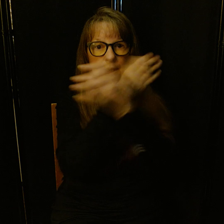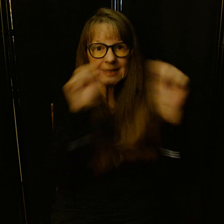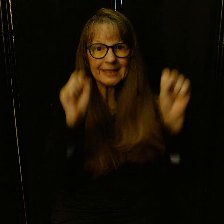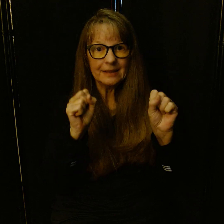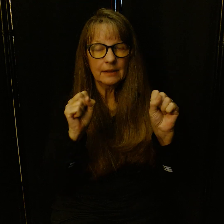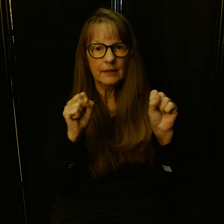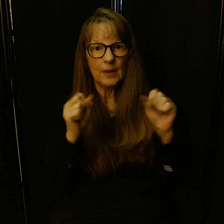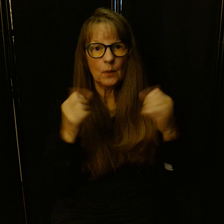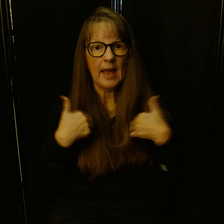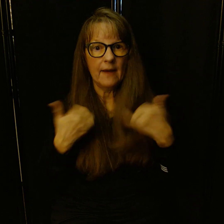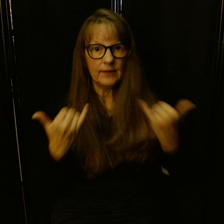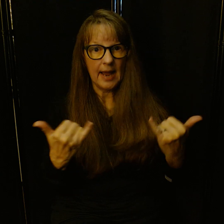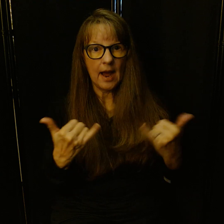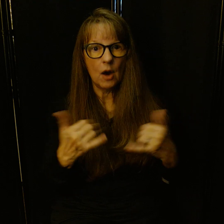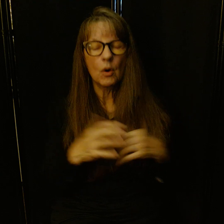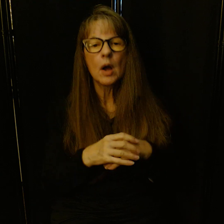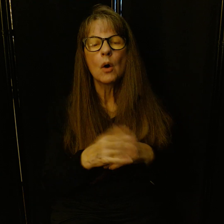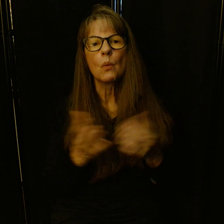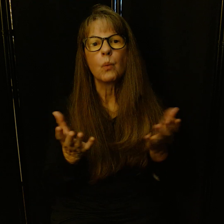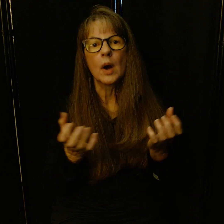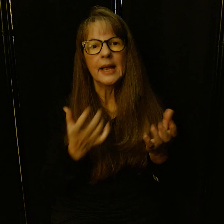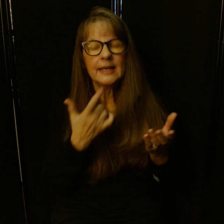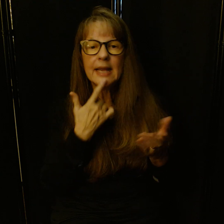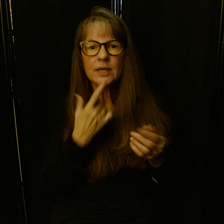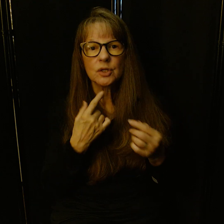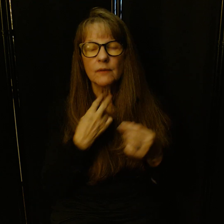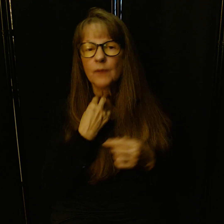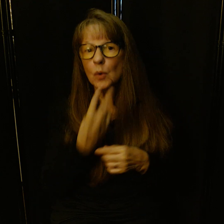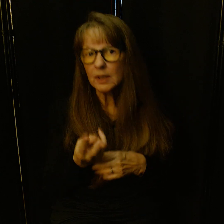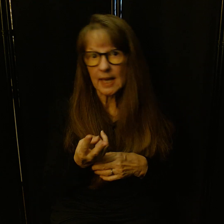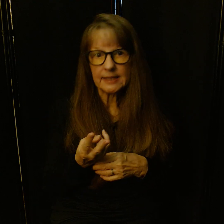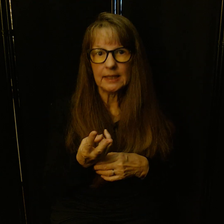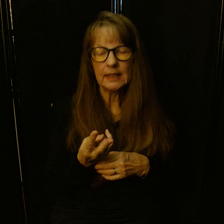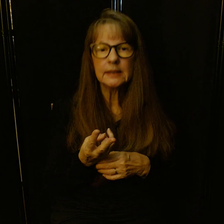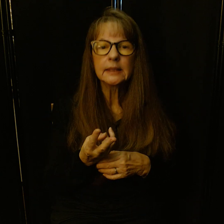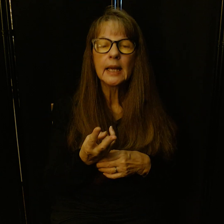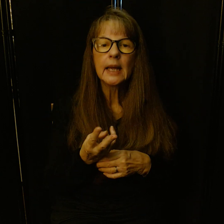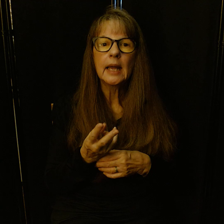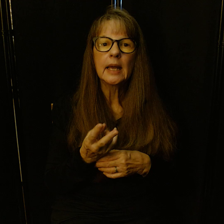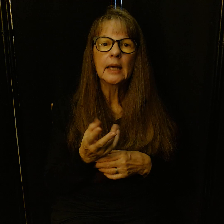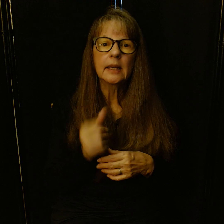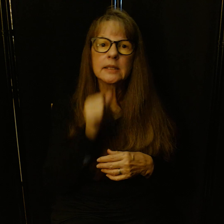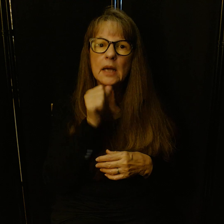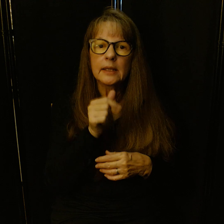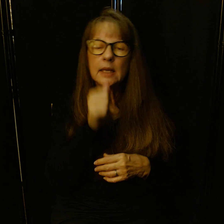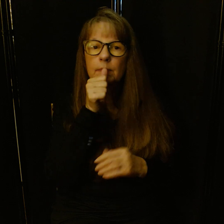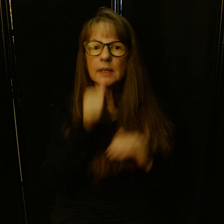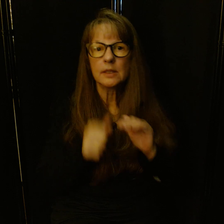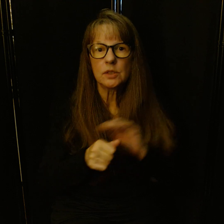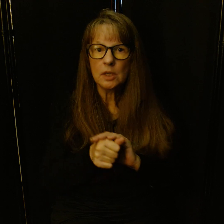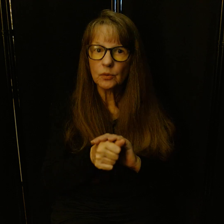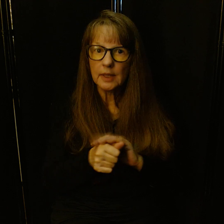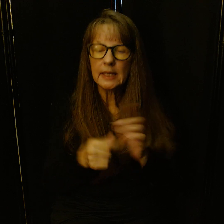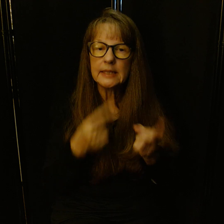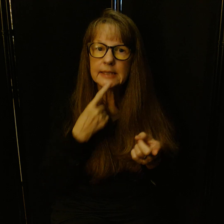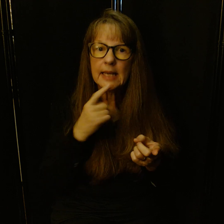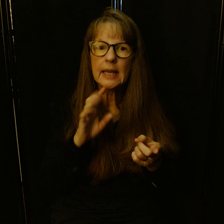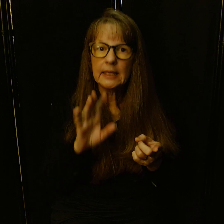president that we have now, he is vocalizing it and is not keeping it a secret and saying, yes,